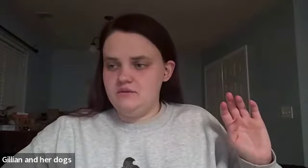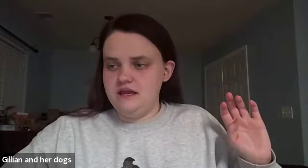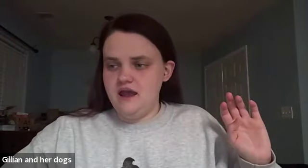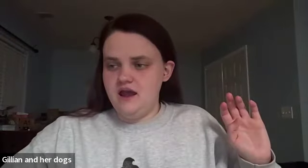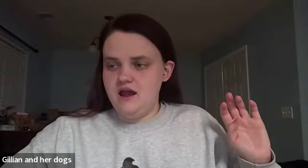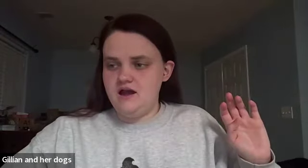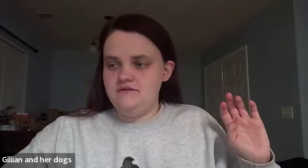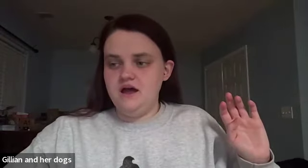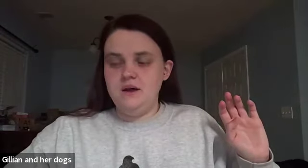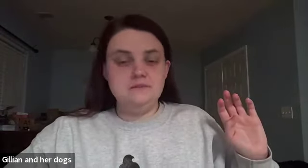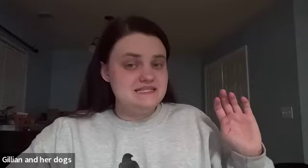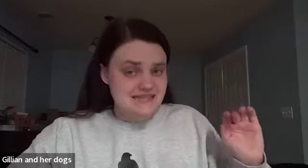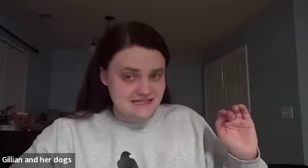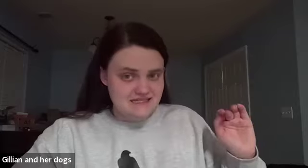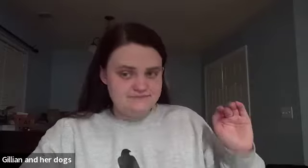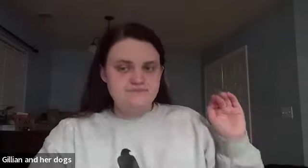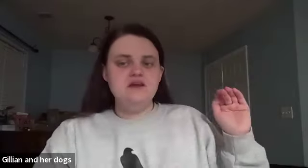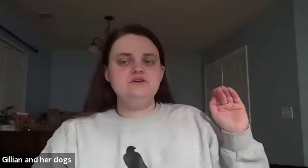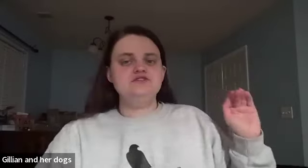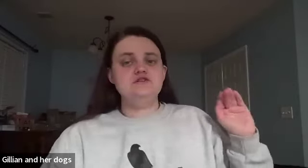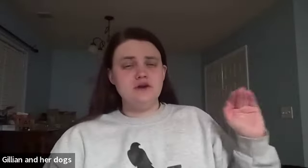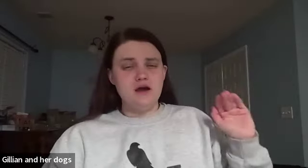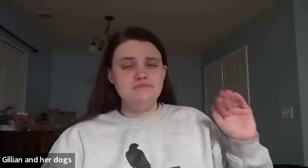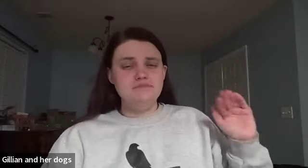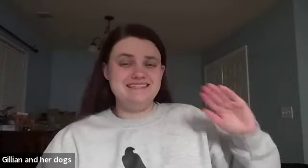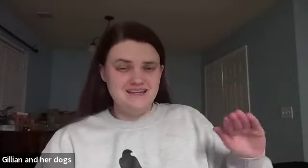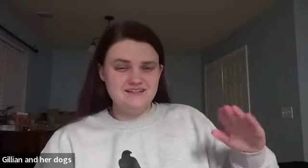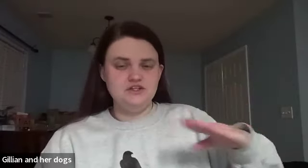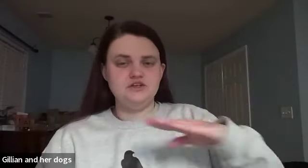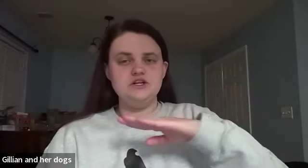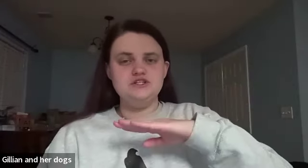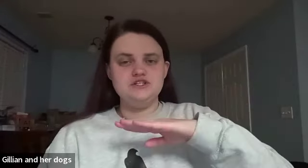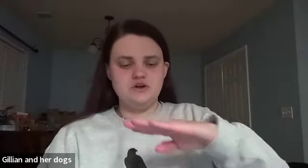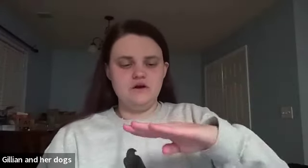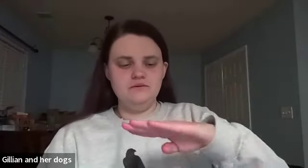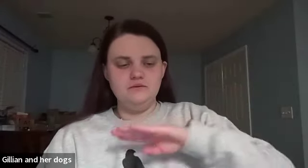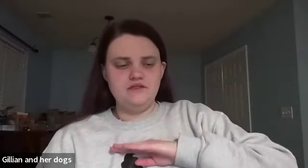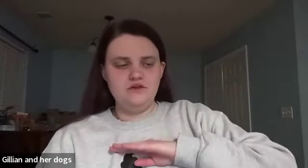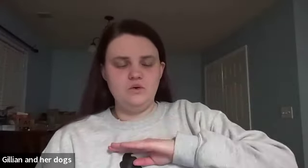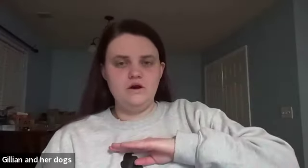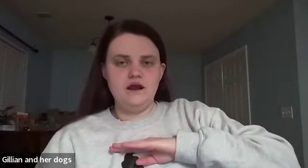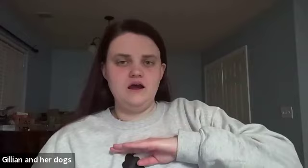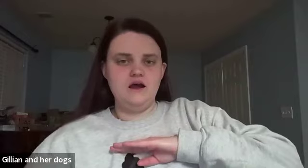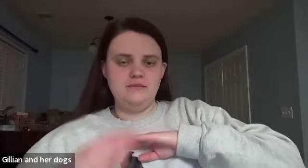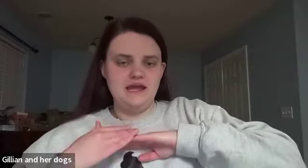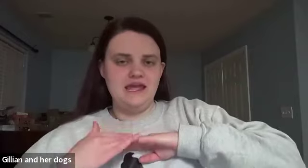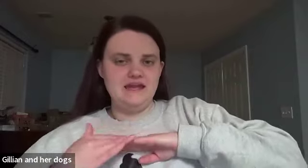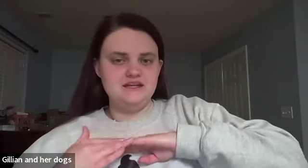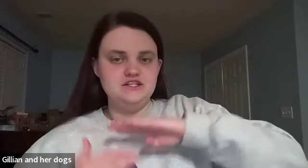Then we have upset. So for upset, you're going to start with your hand,